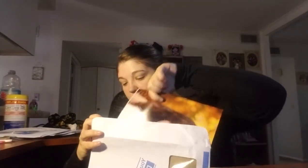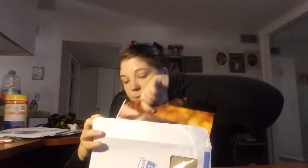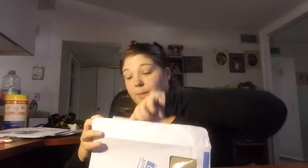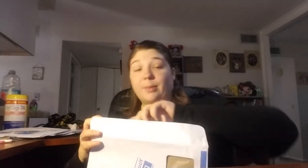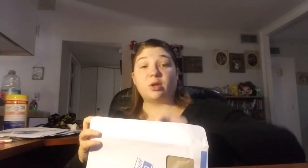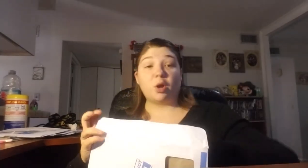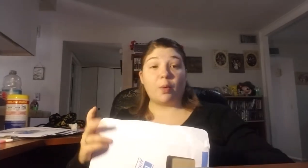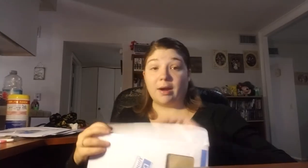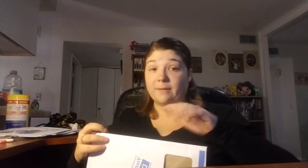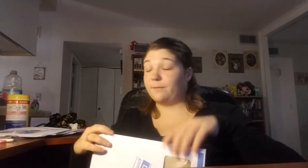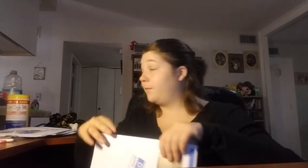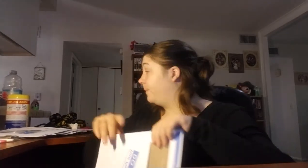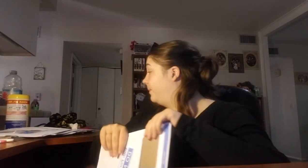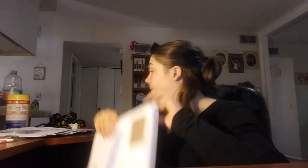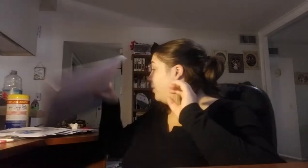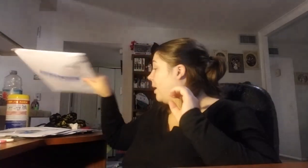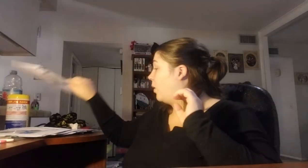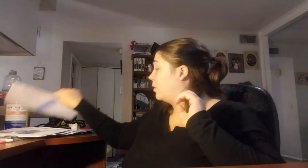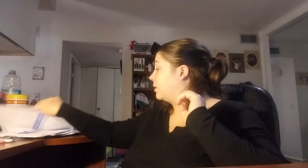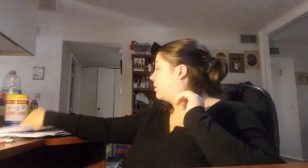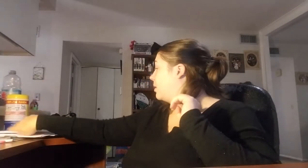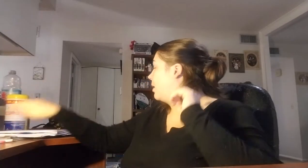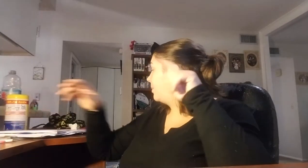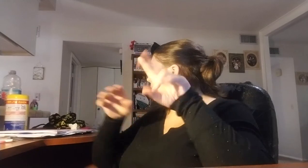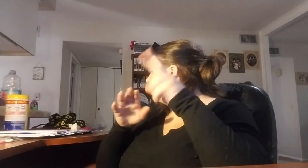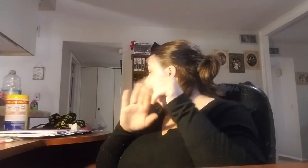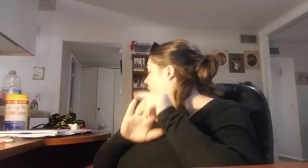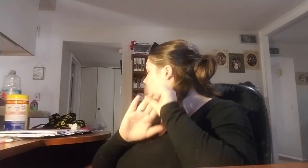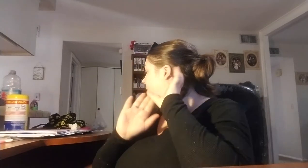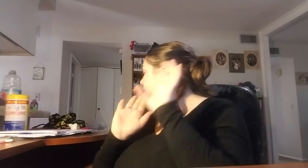But I'm still waiting for my oldest second grade picture.